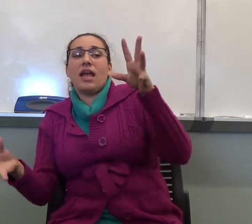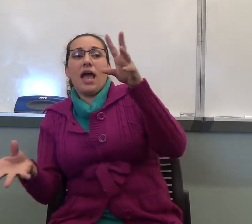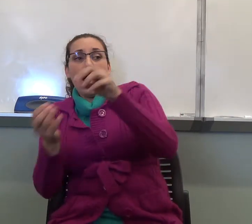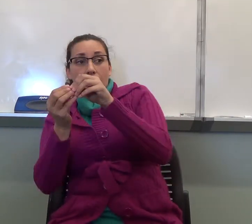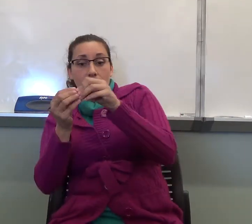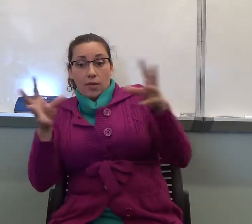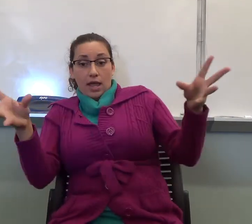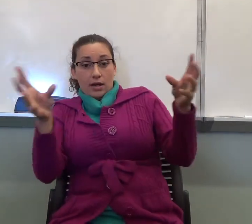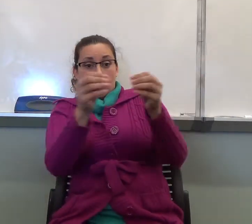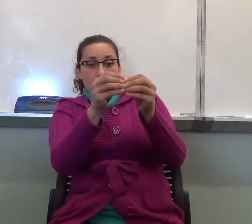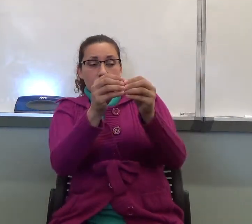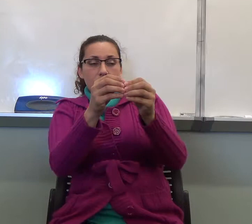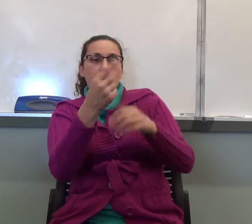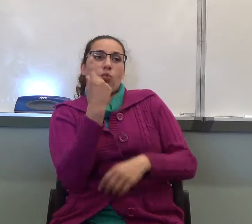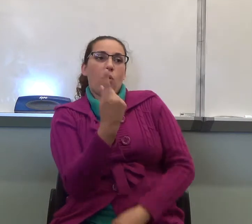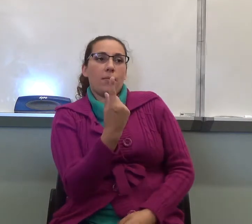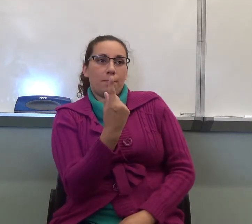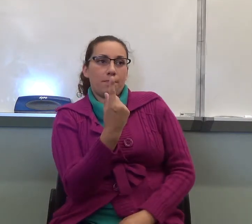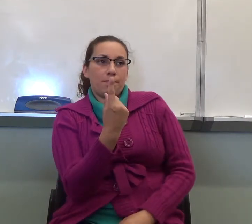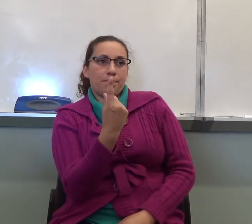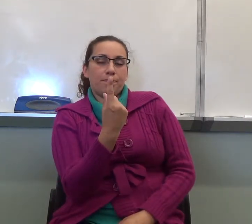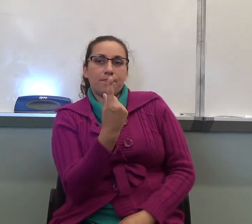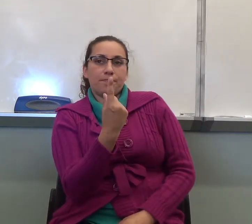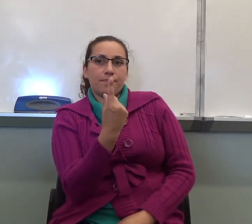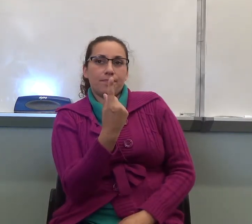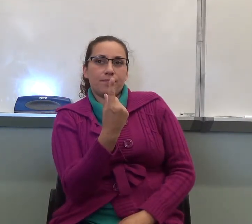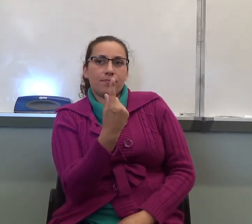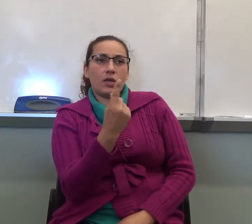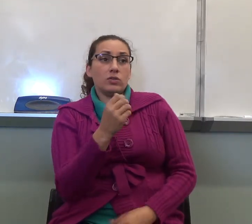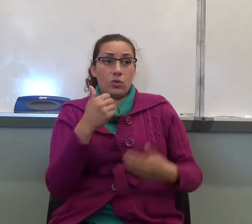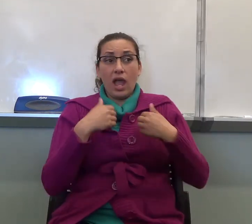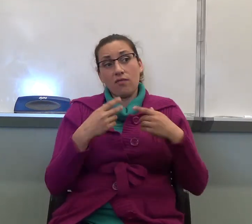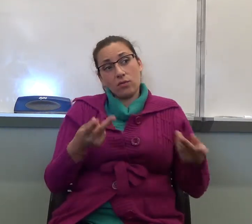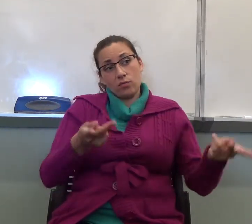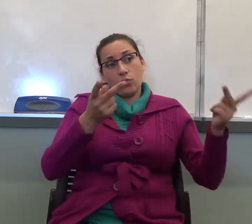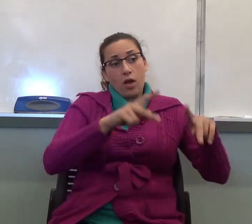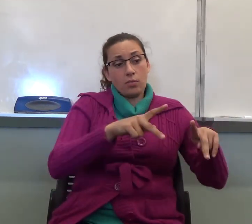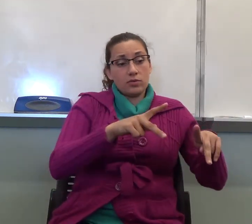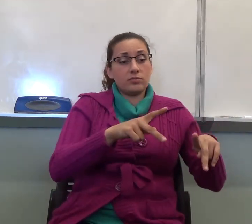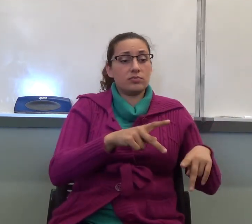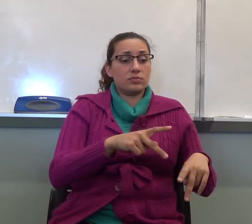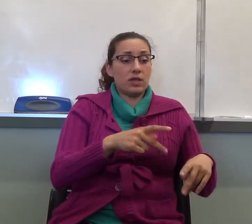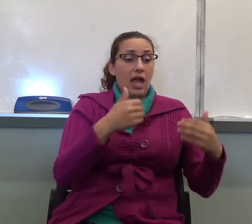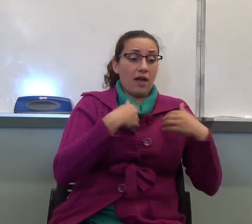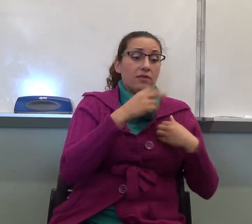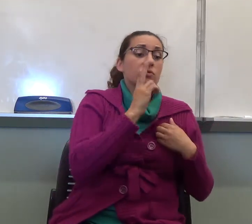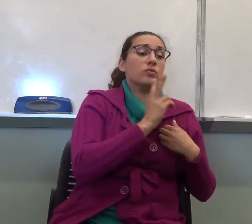Okay? All right, well, they give us the probability of having twins. They tell us it's 1.2%.